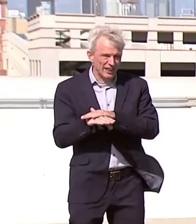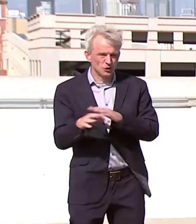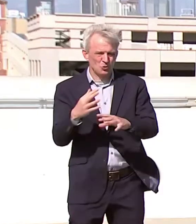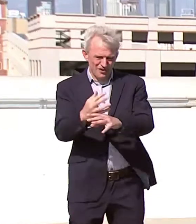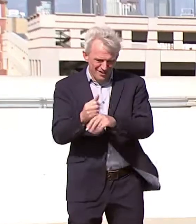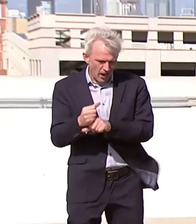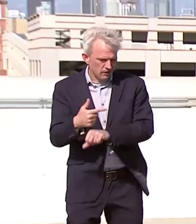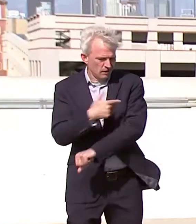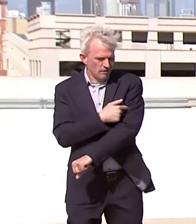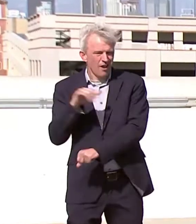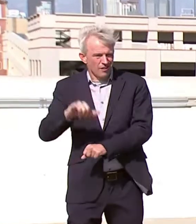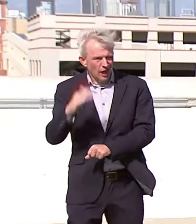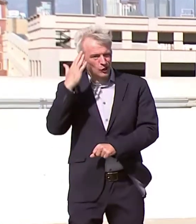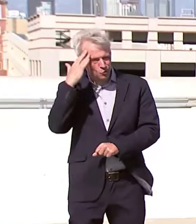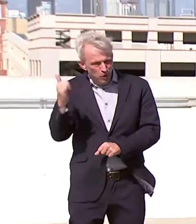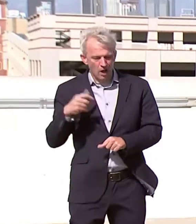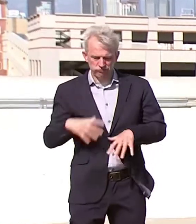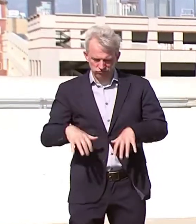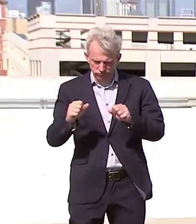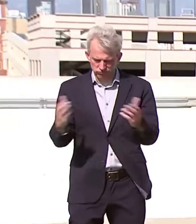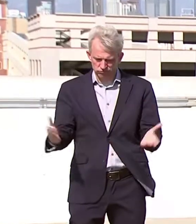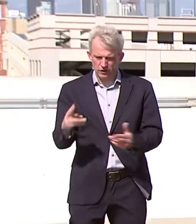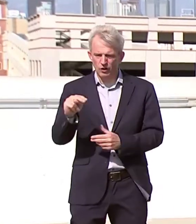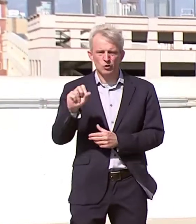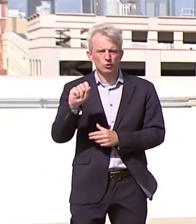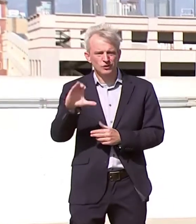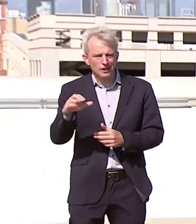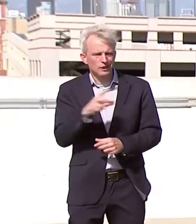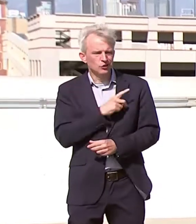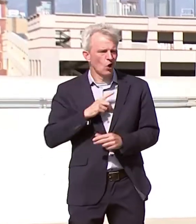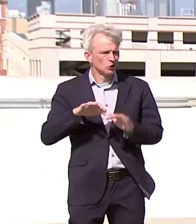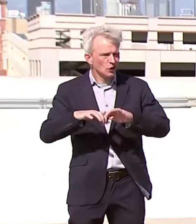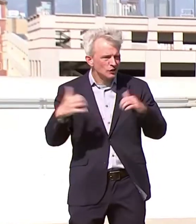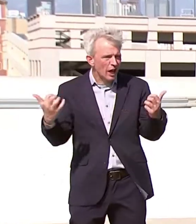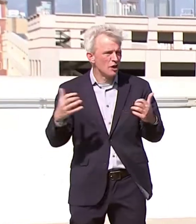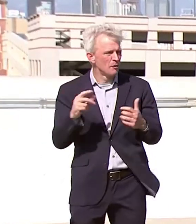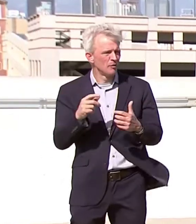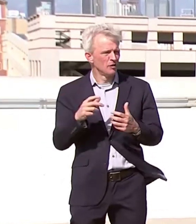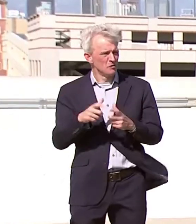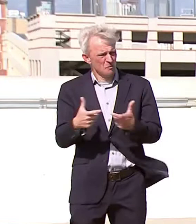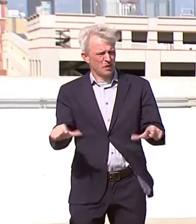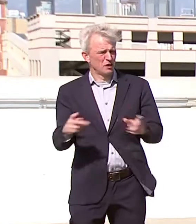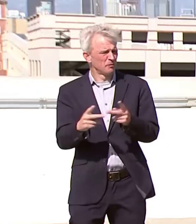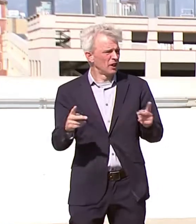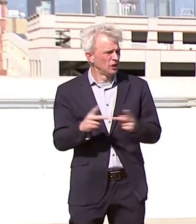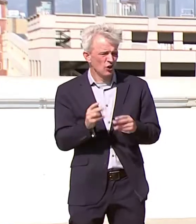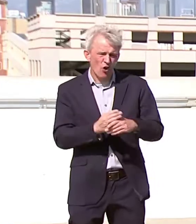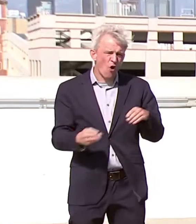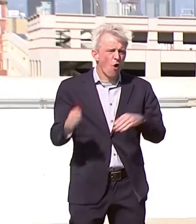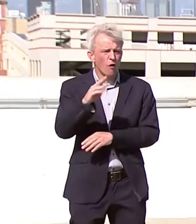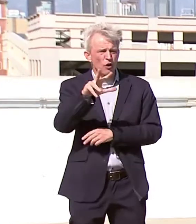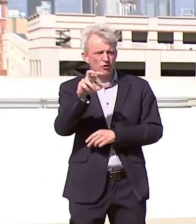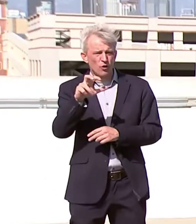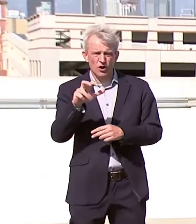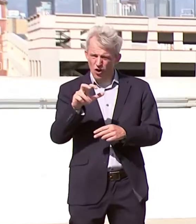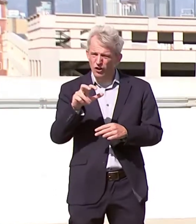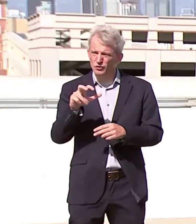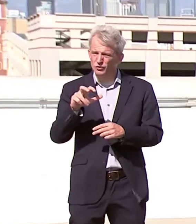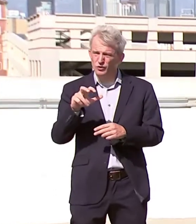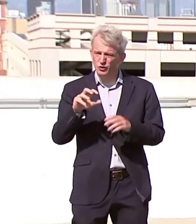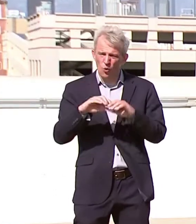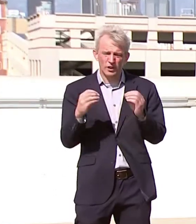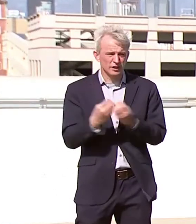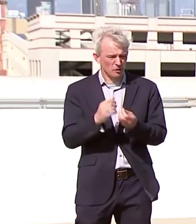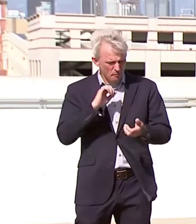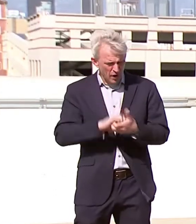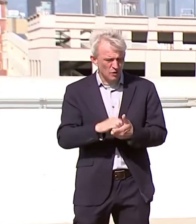why the mega sites at the Forum and all of the community-based partners, over 300 that the county has partnered with, to make sure that in their own